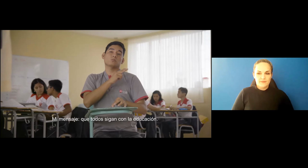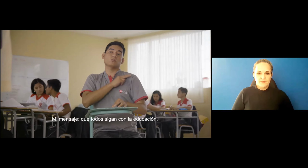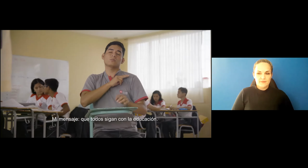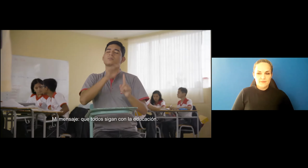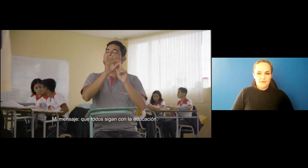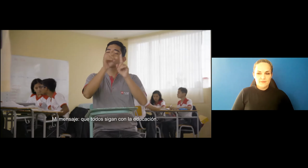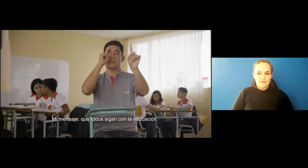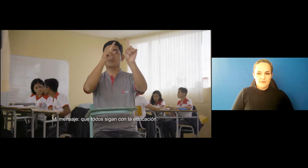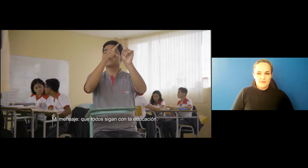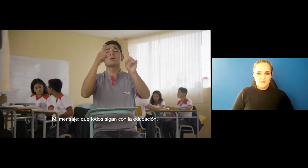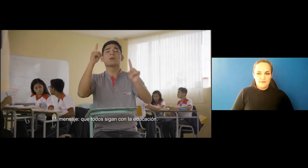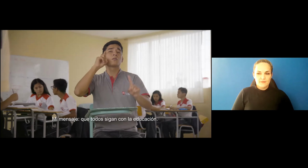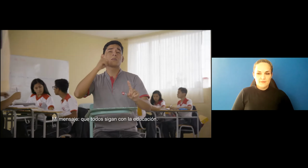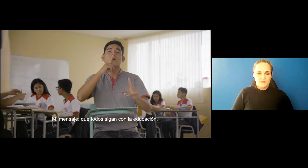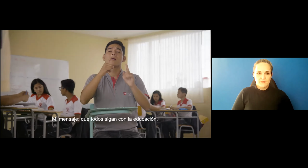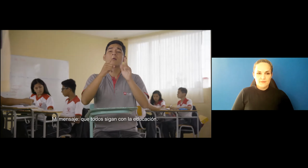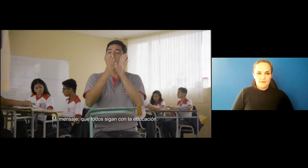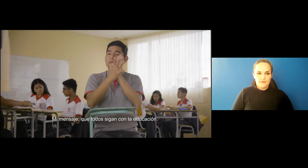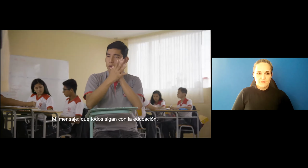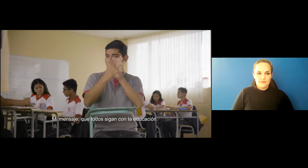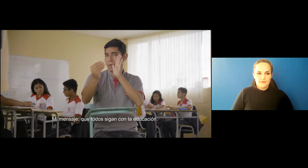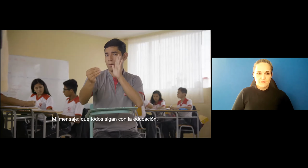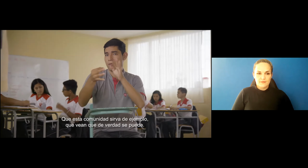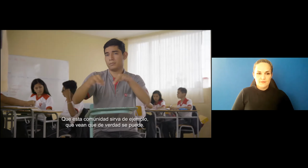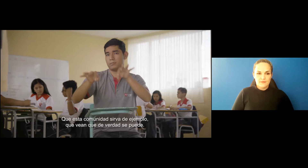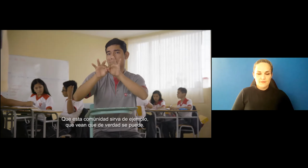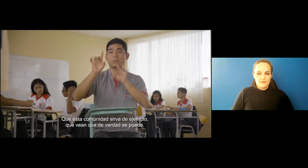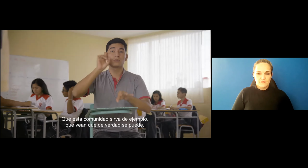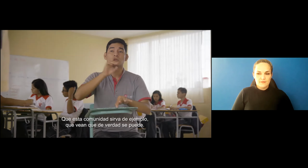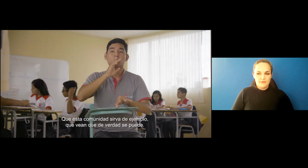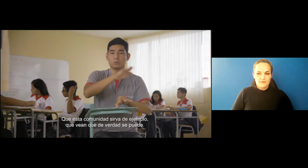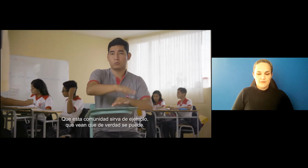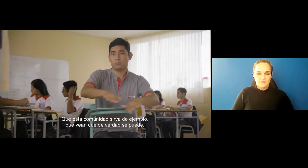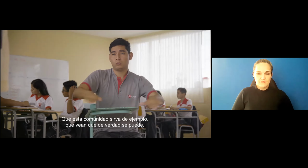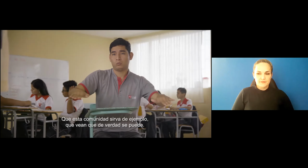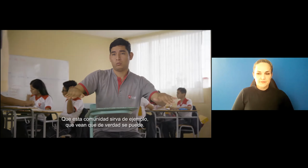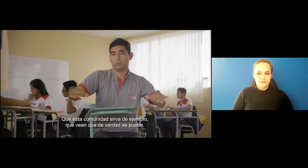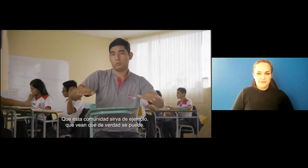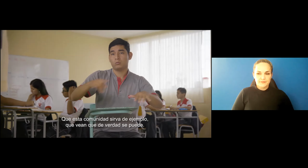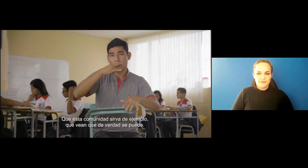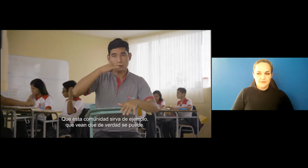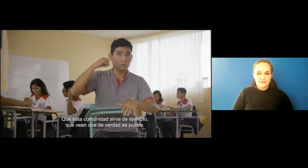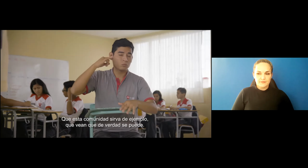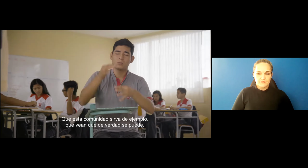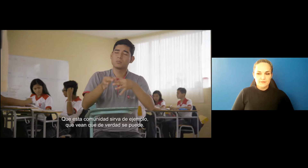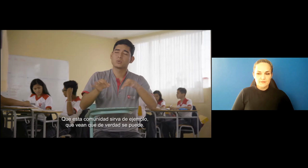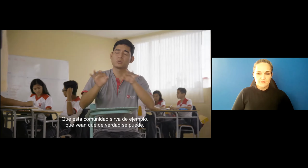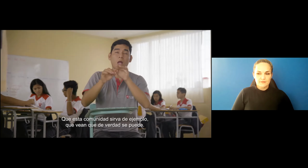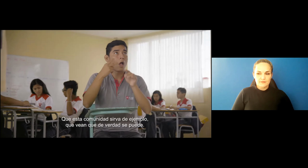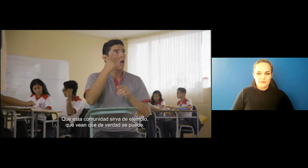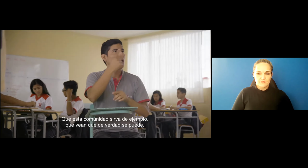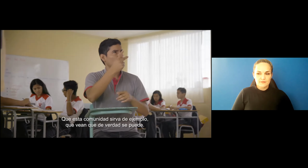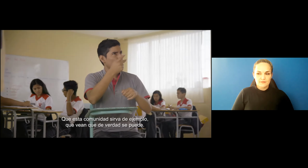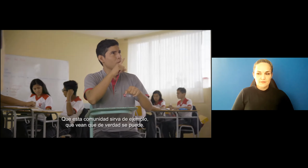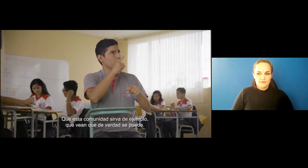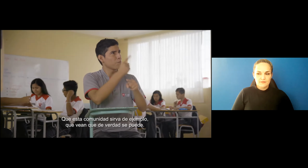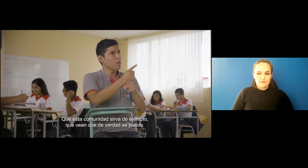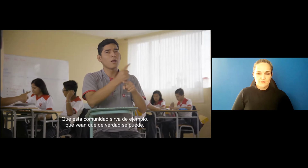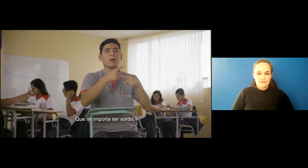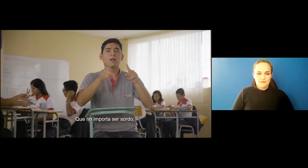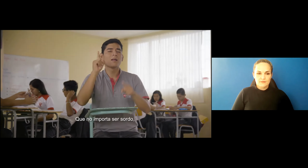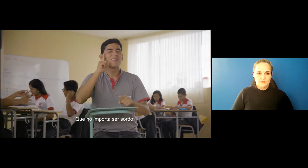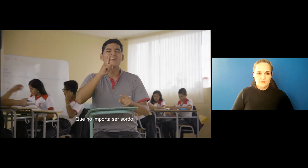My message? That everybody needs to stick with education. This community needs to set the example so that they can